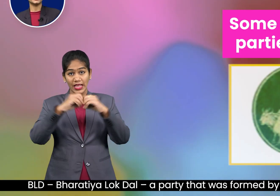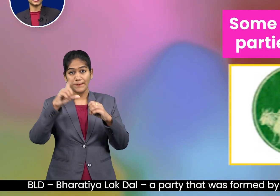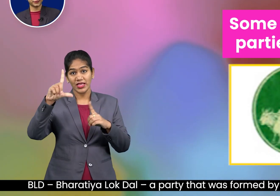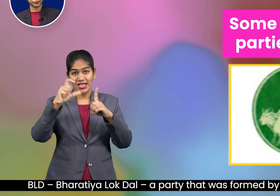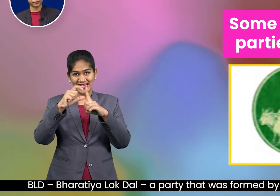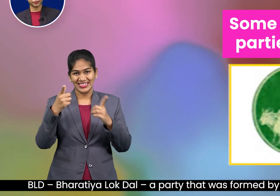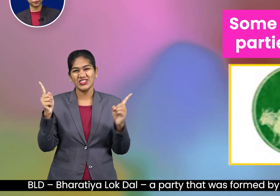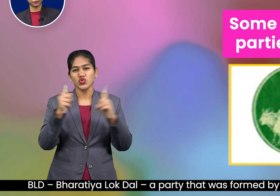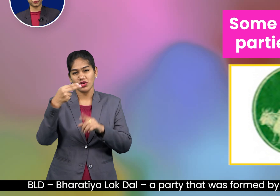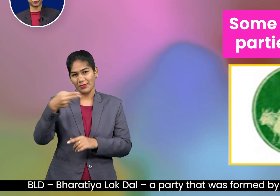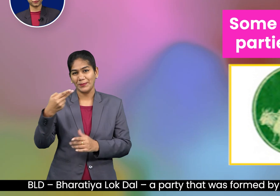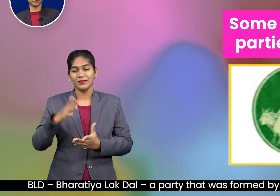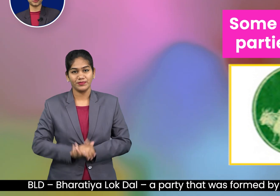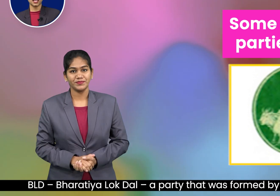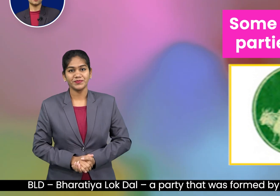BLD,